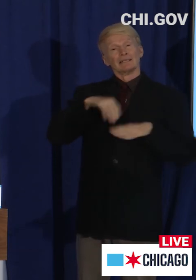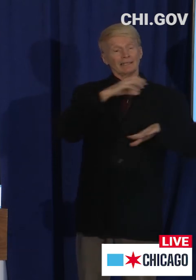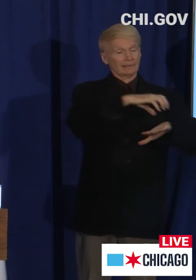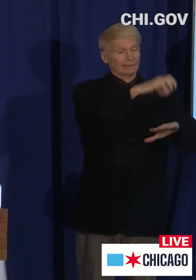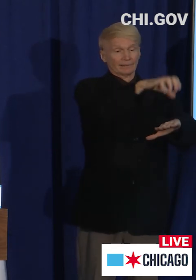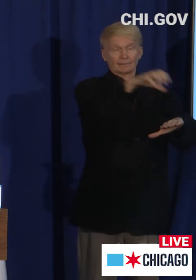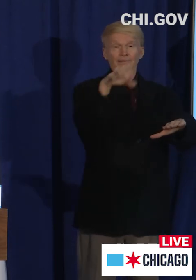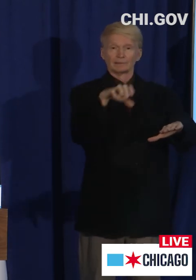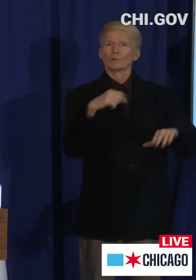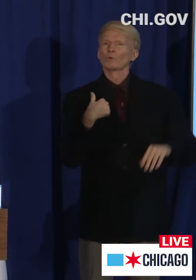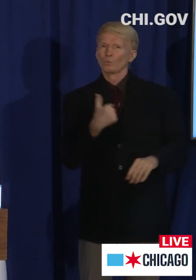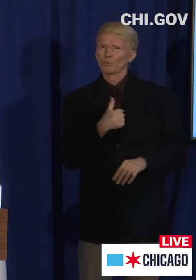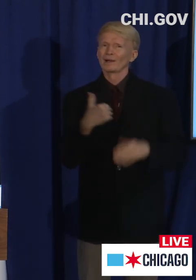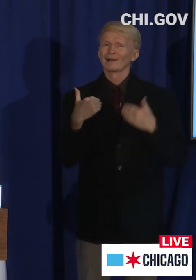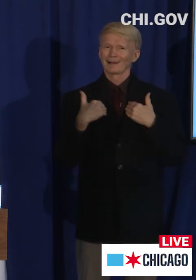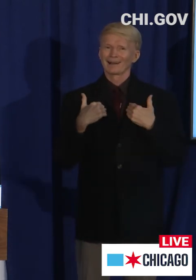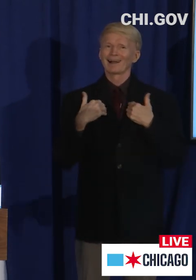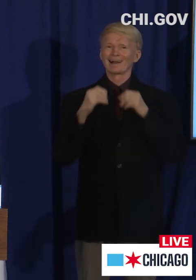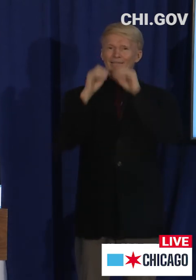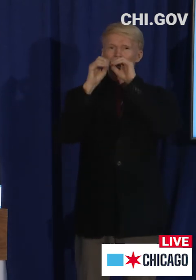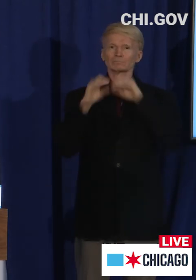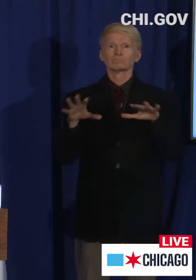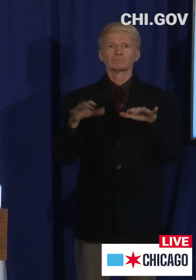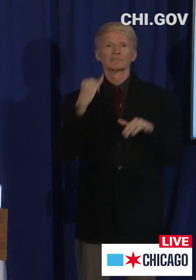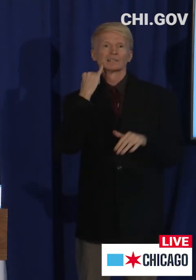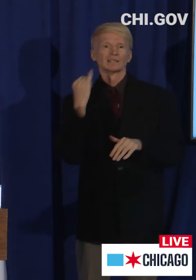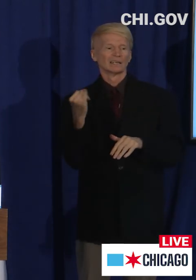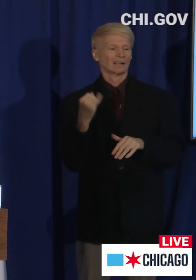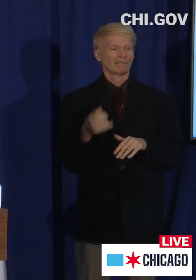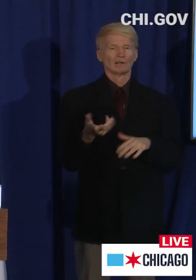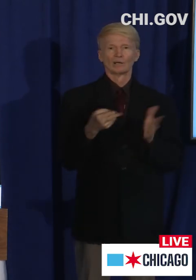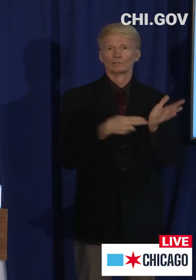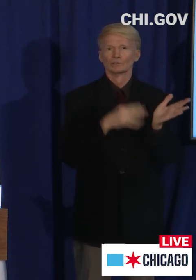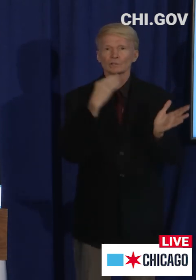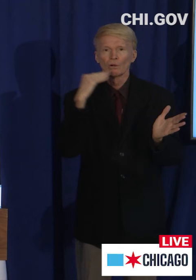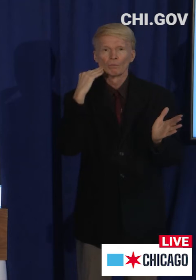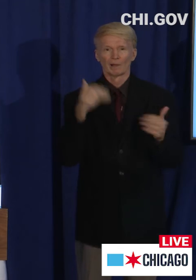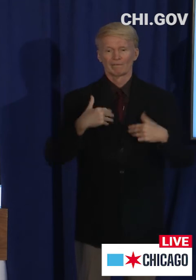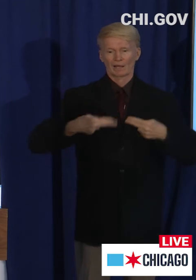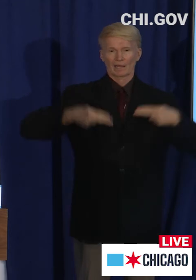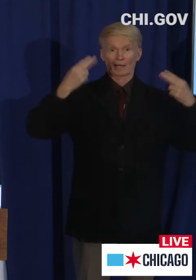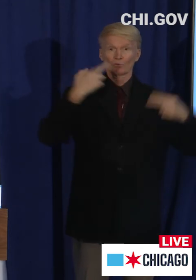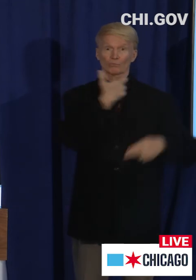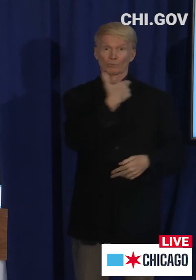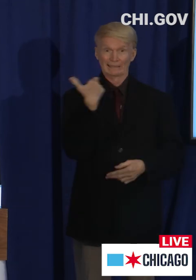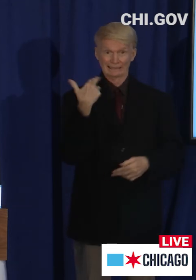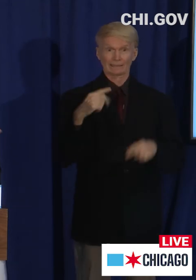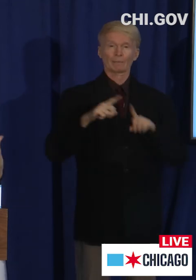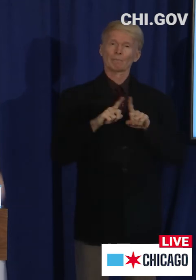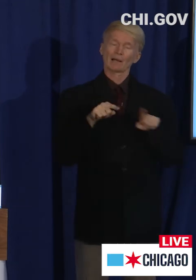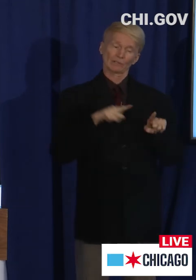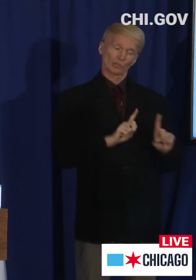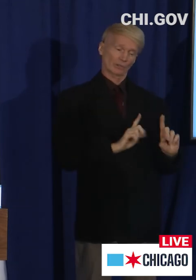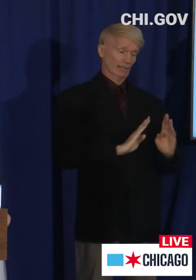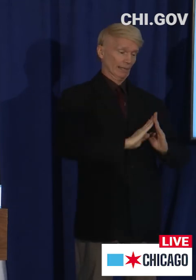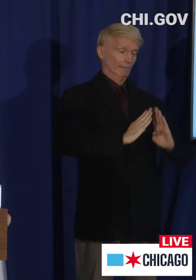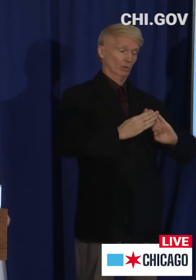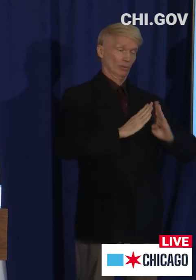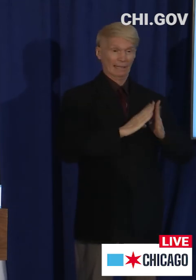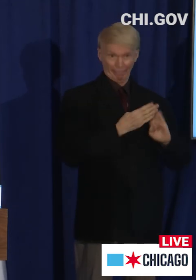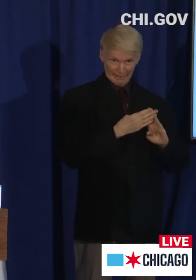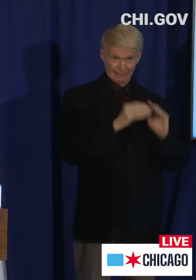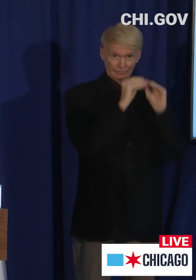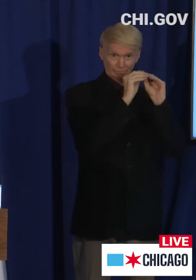of testing in outbreak-type settings, in long-term cares, in these higher-risk settings. But in the community setting, where we're seeing these